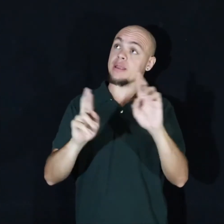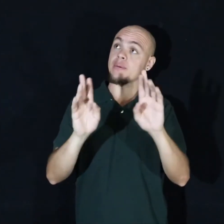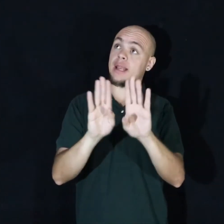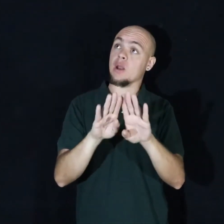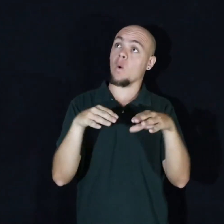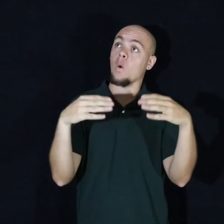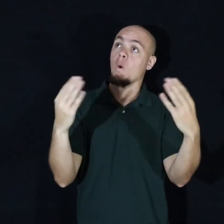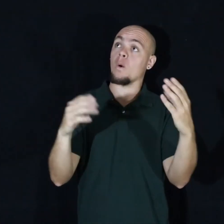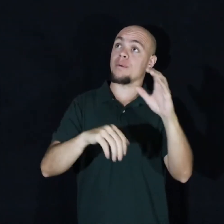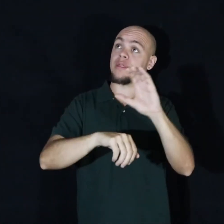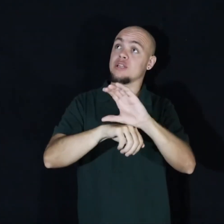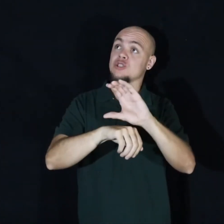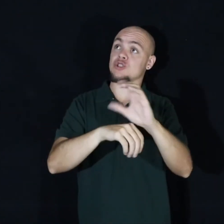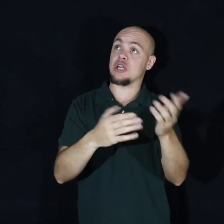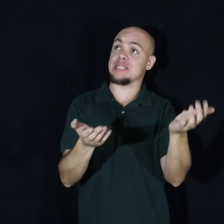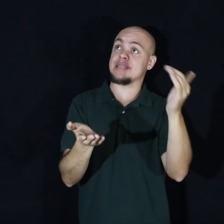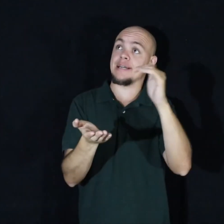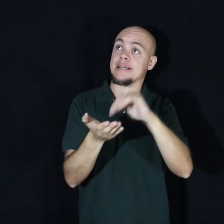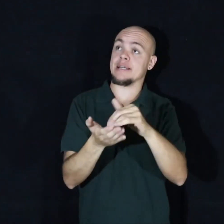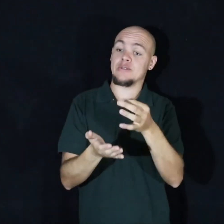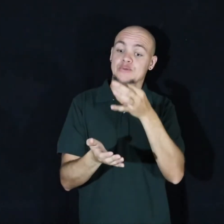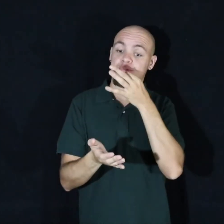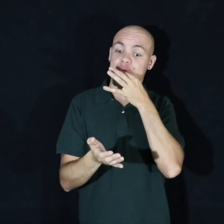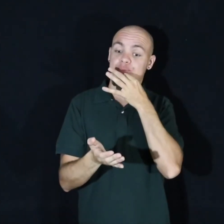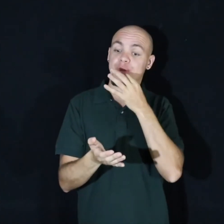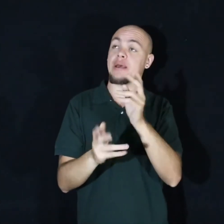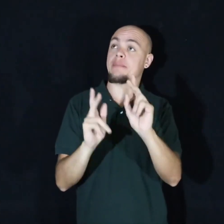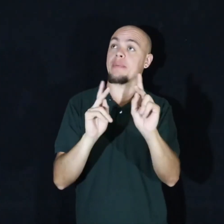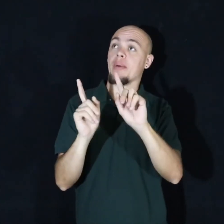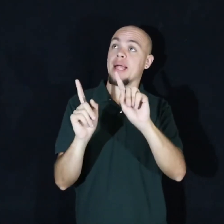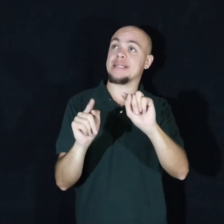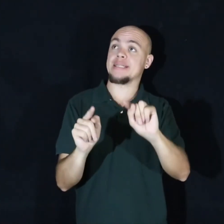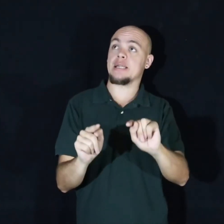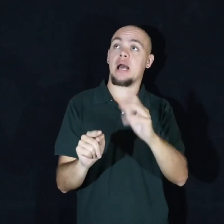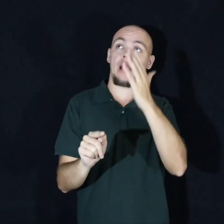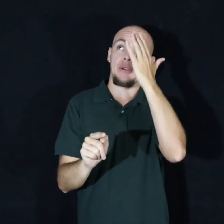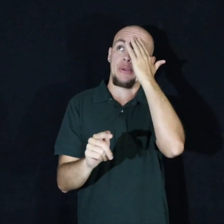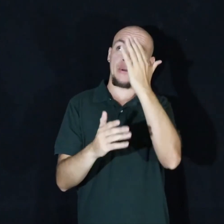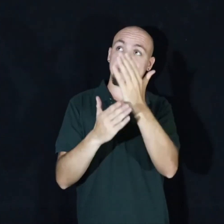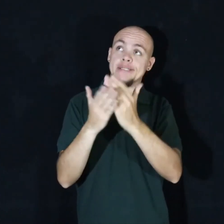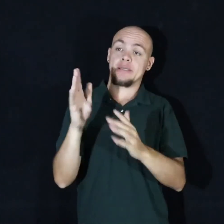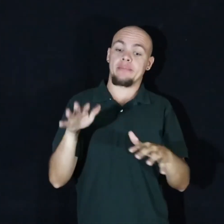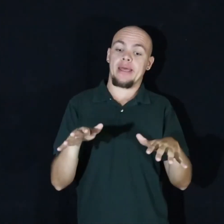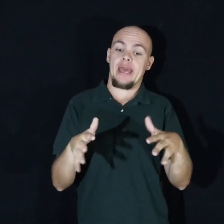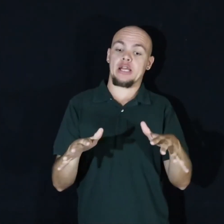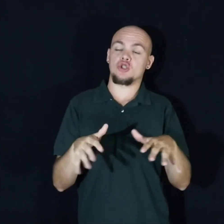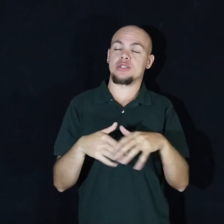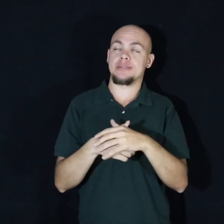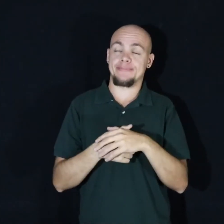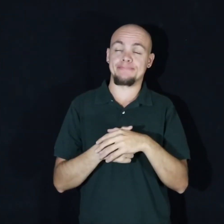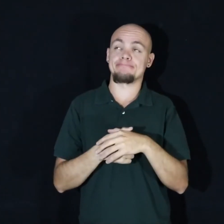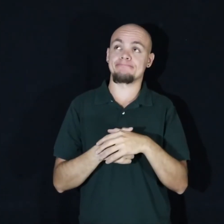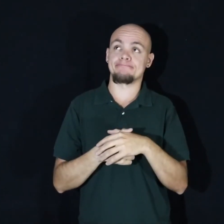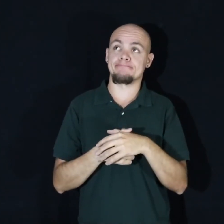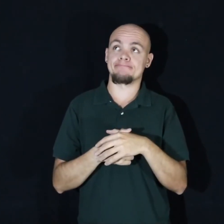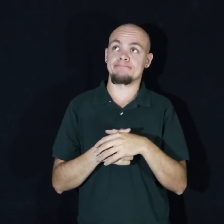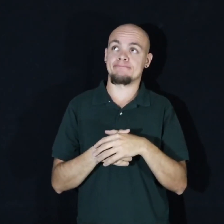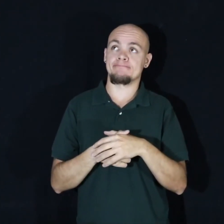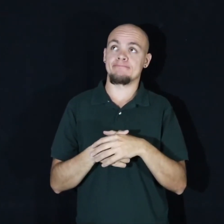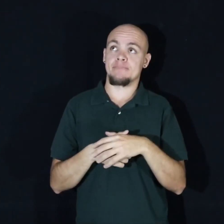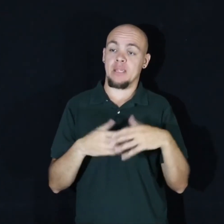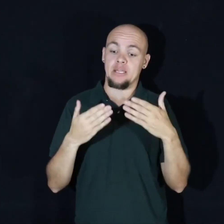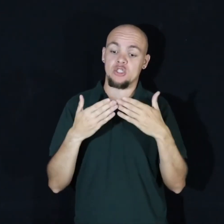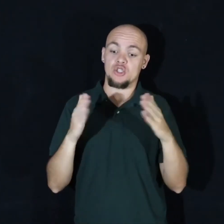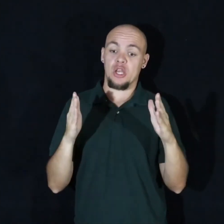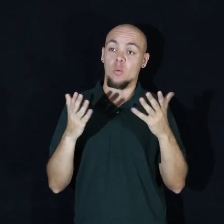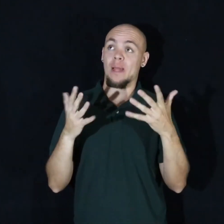we prepare to reopen the church, to allow people to attend again. I know there are people who are